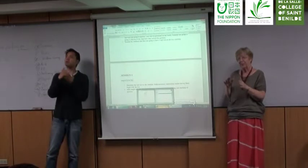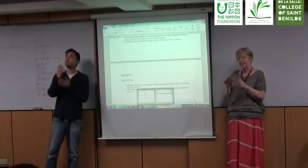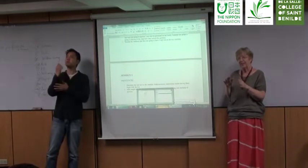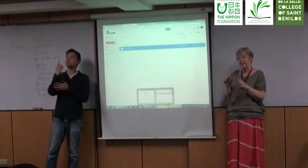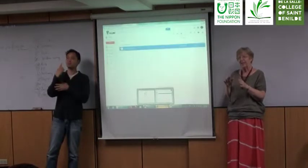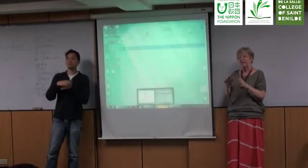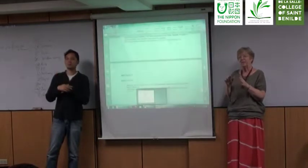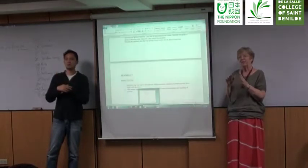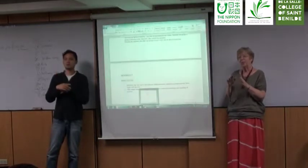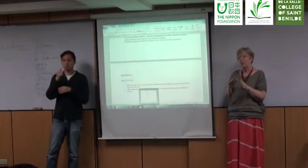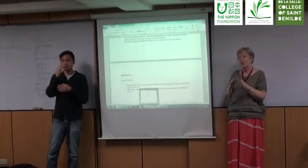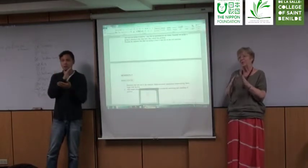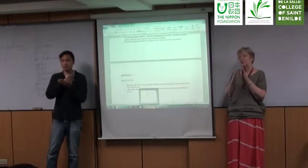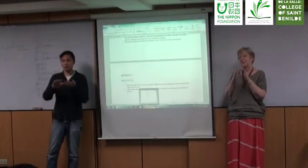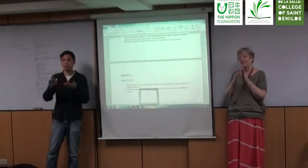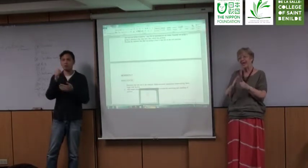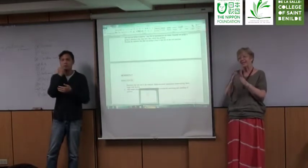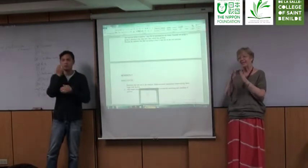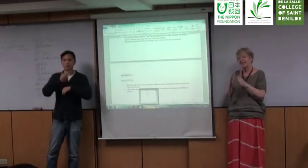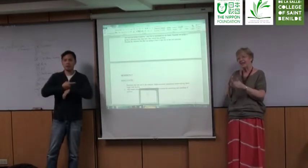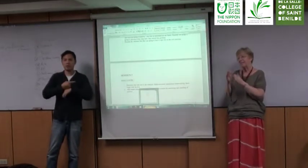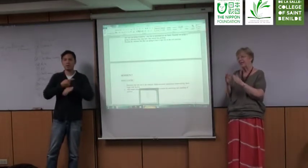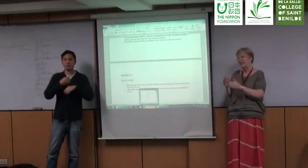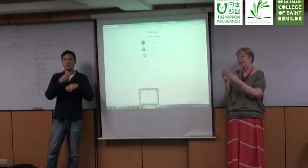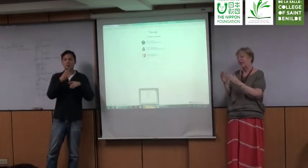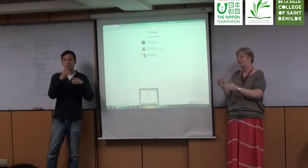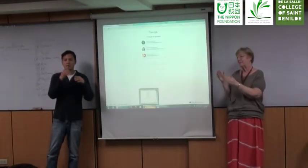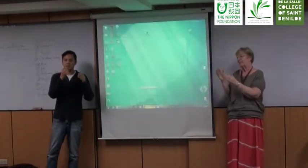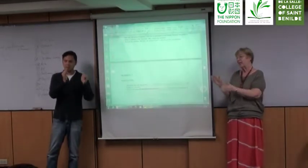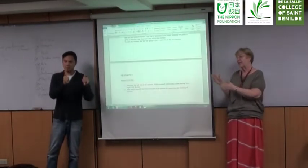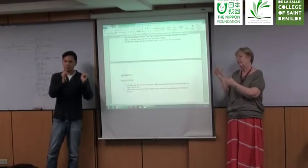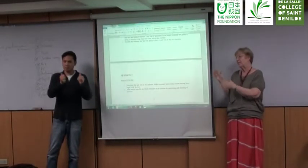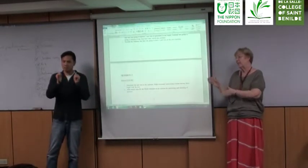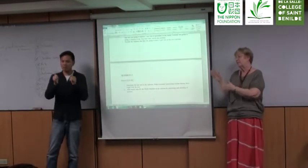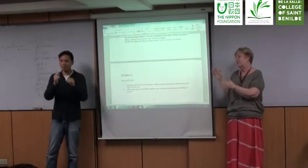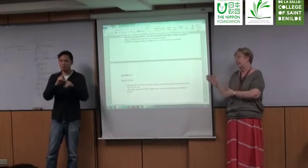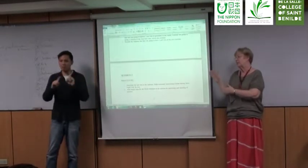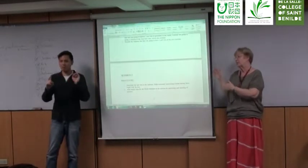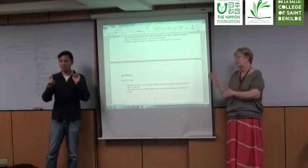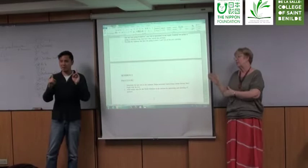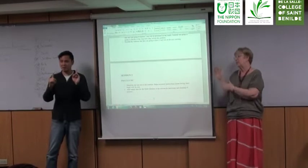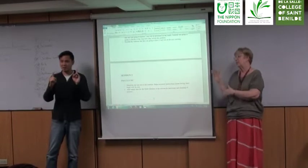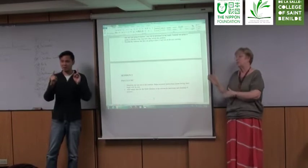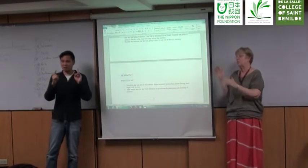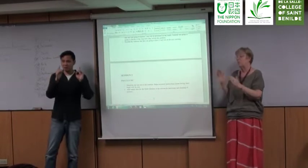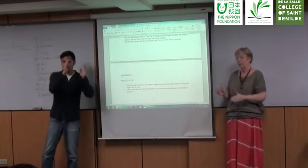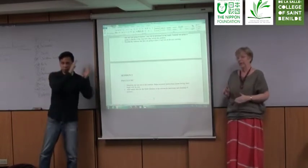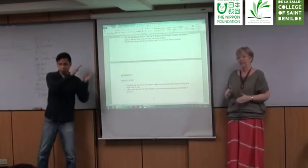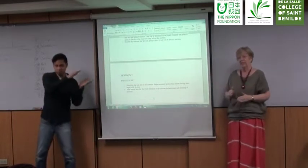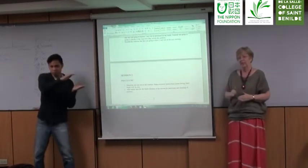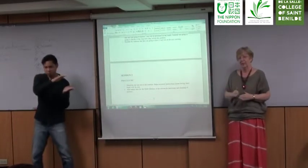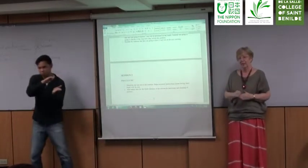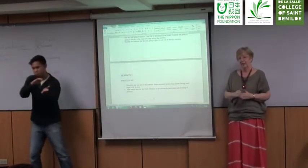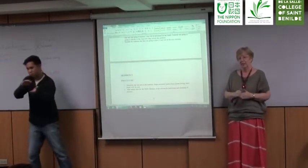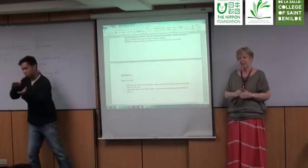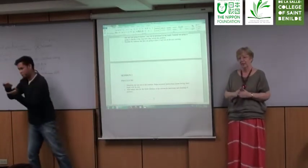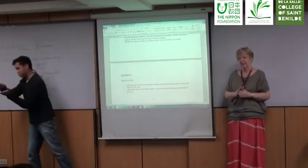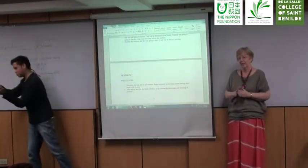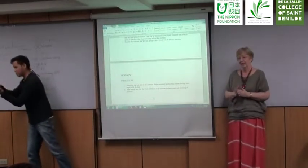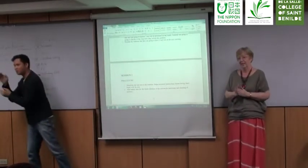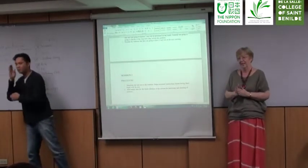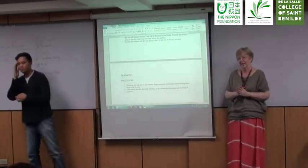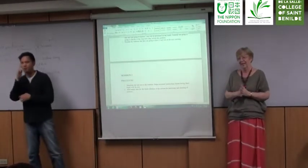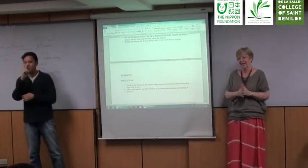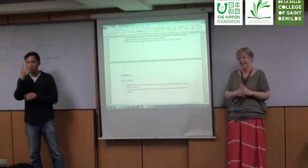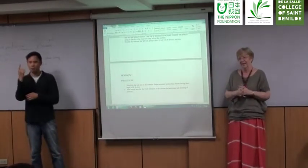to have a routine, but you don't want to do exactly the same thing every day because it gets to be too boring.